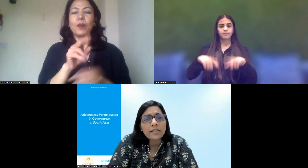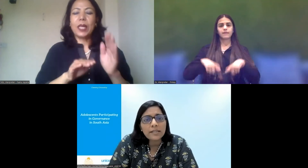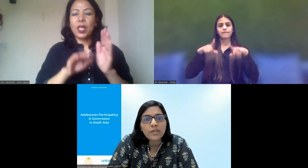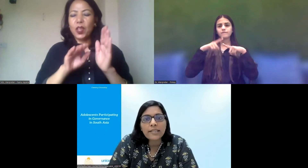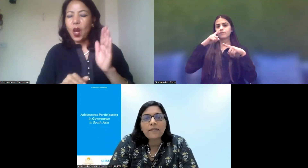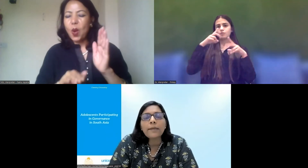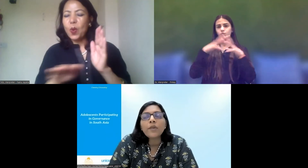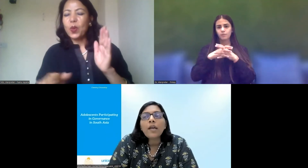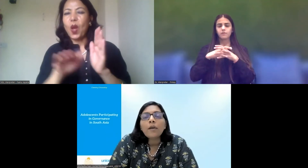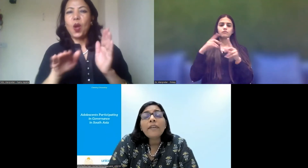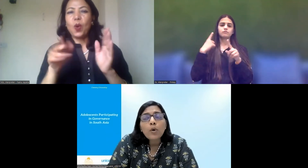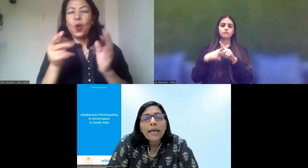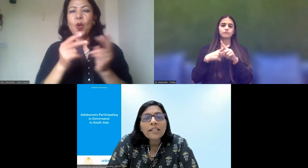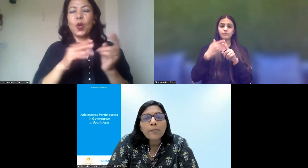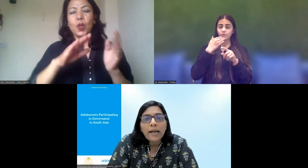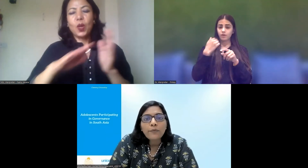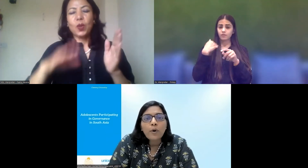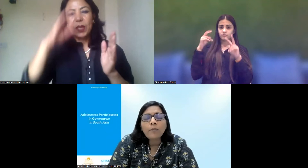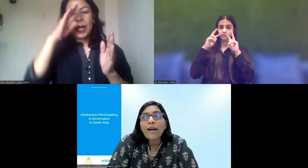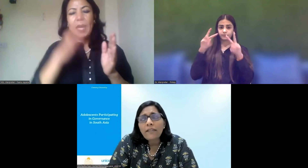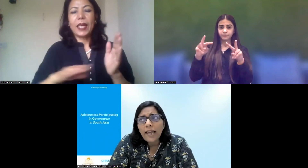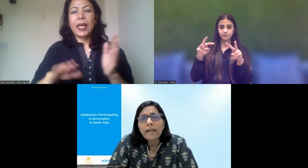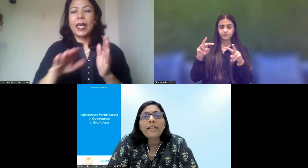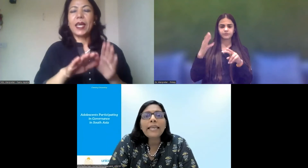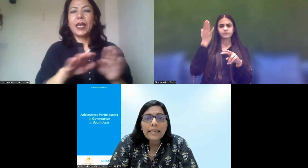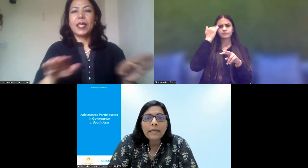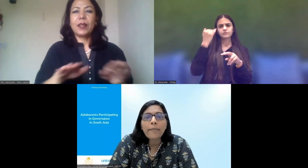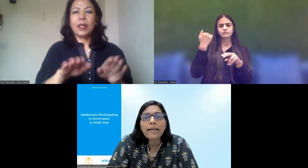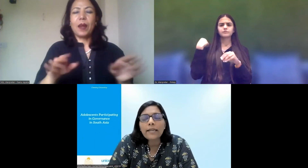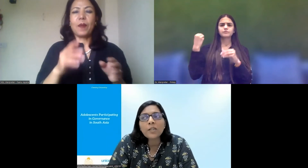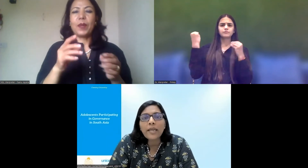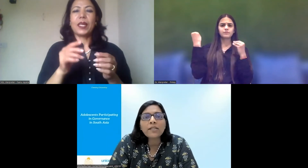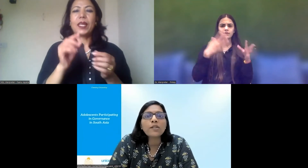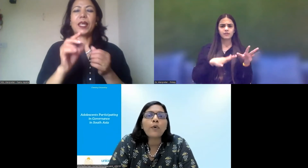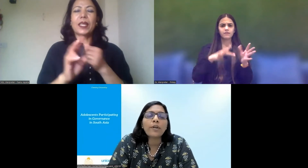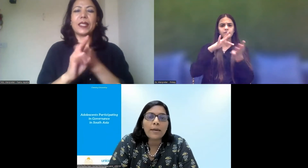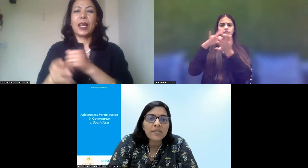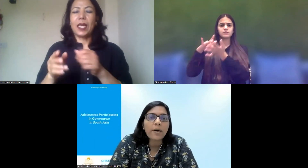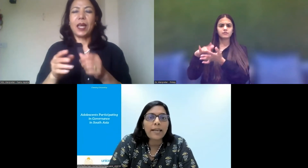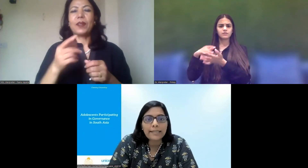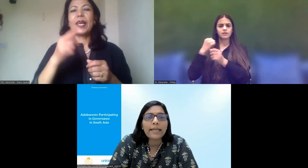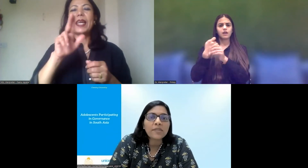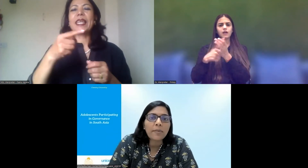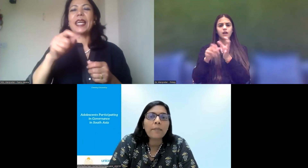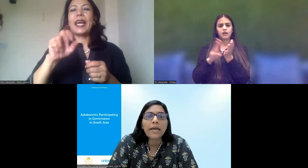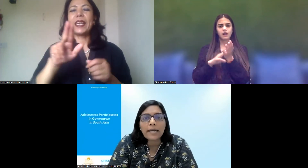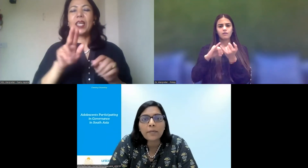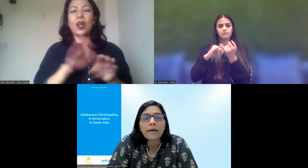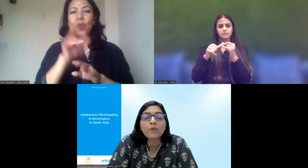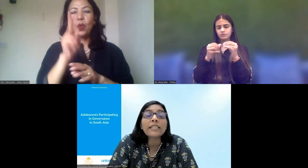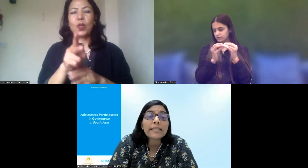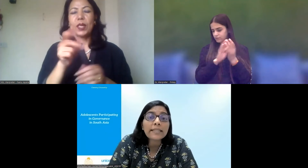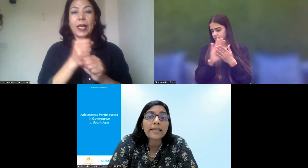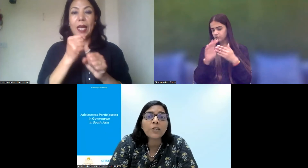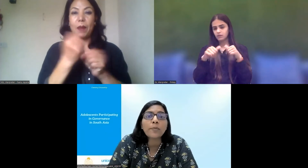children constructively. When we look at this platform, while we have legally mandated spaces for Gram Sabha, like Gram Sabha, Makkala Sabha,